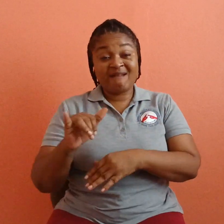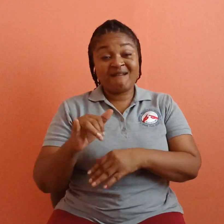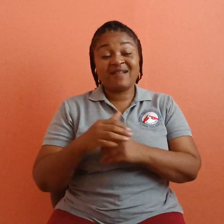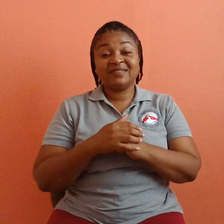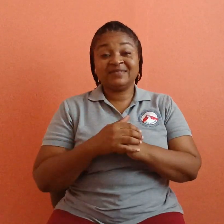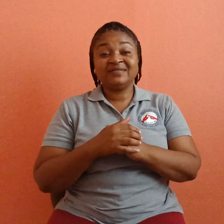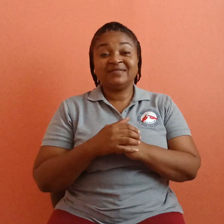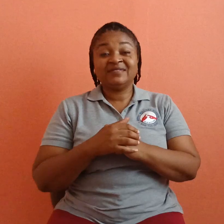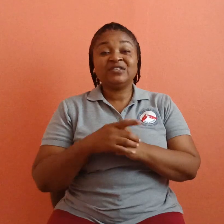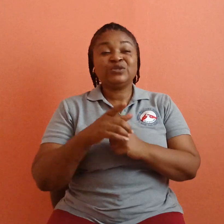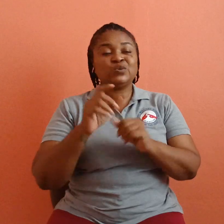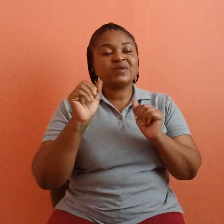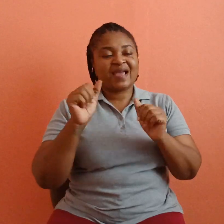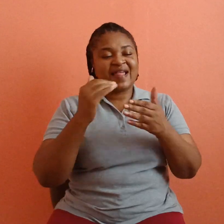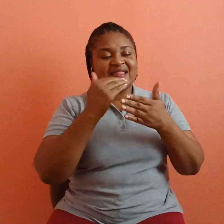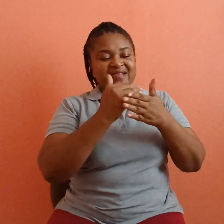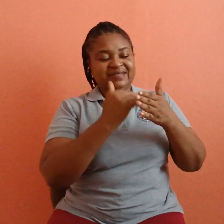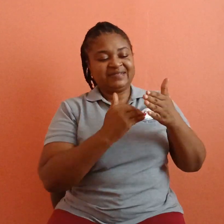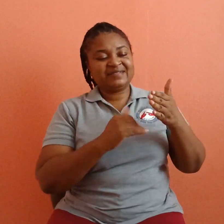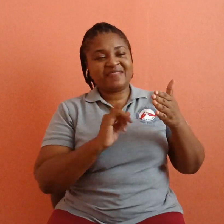you would list that there.